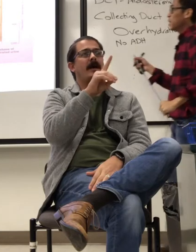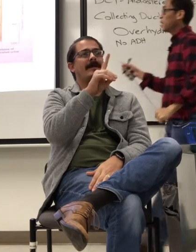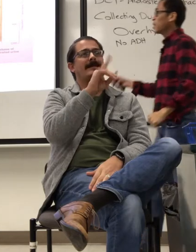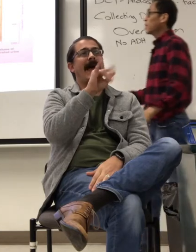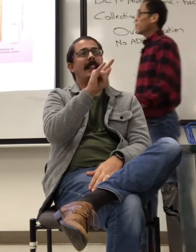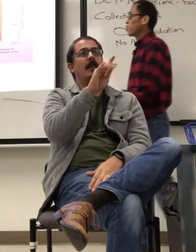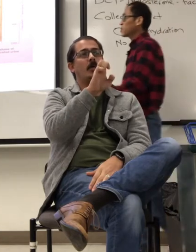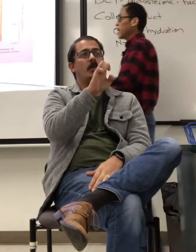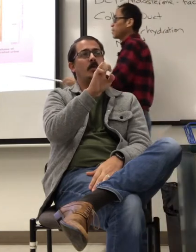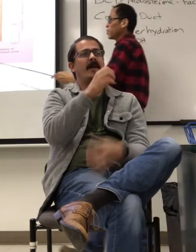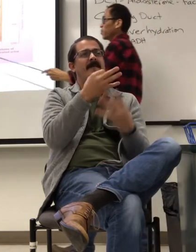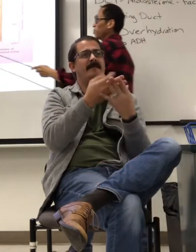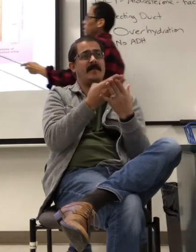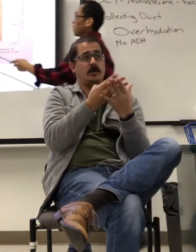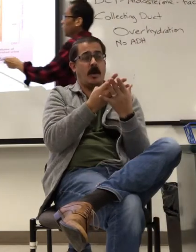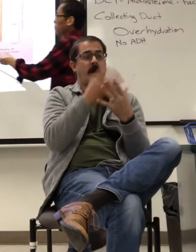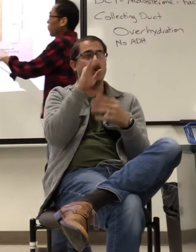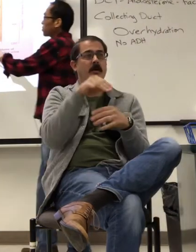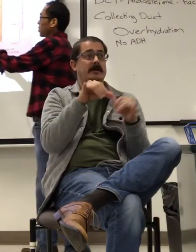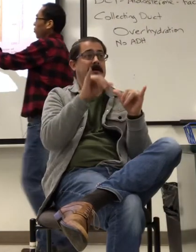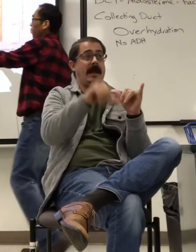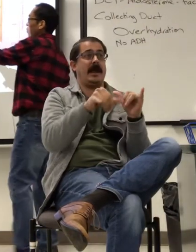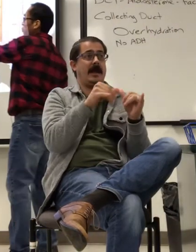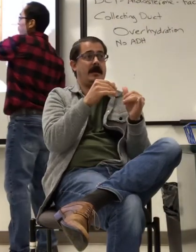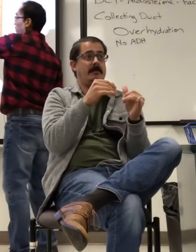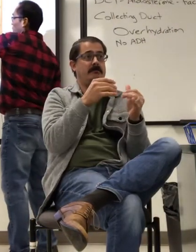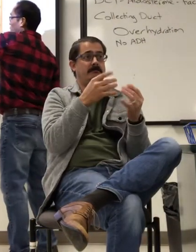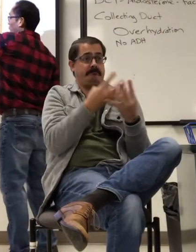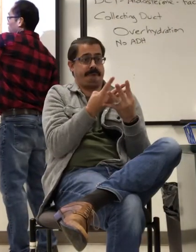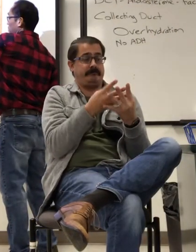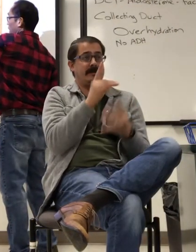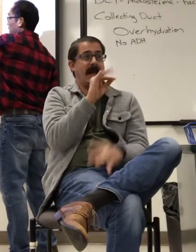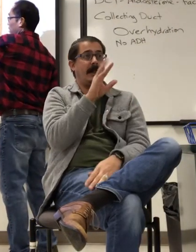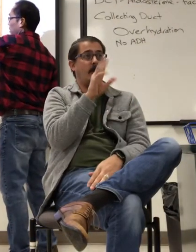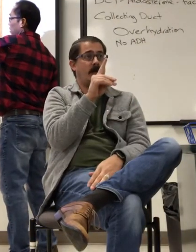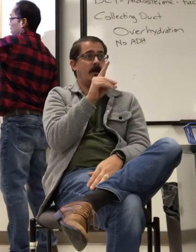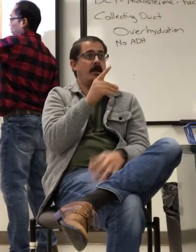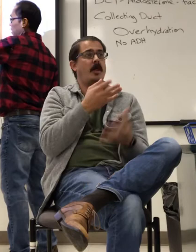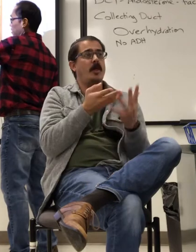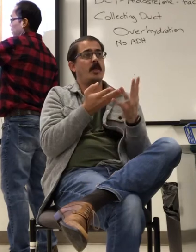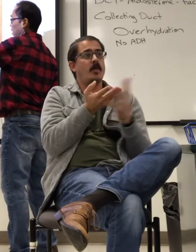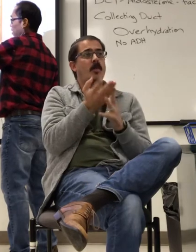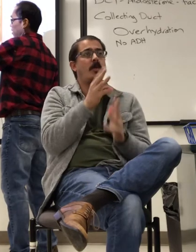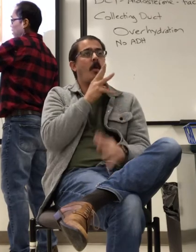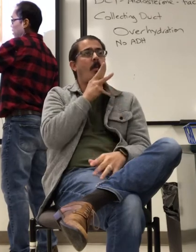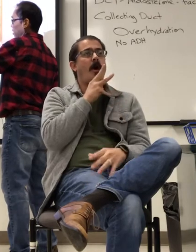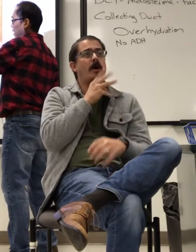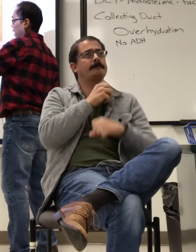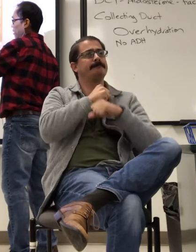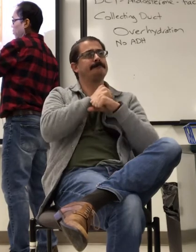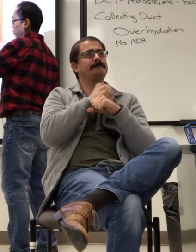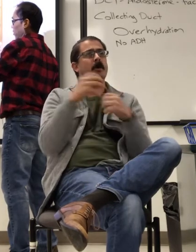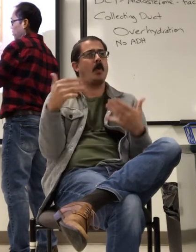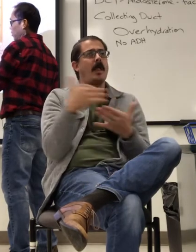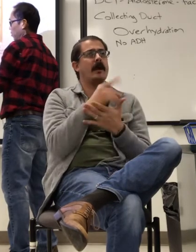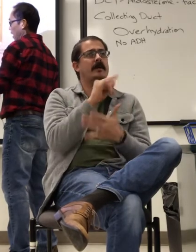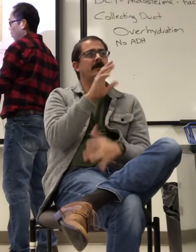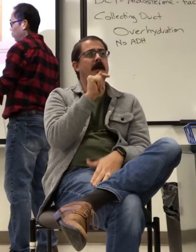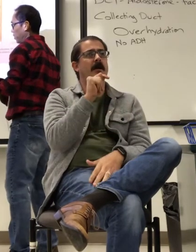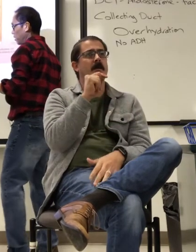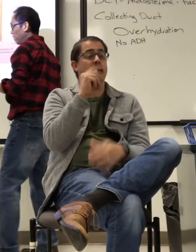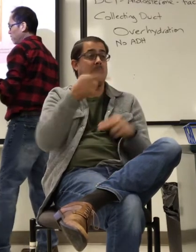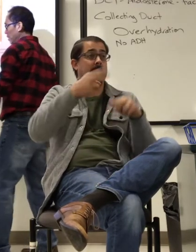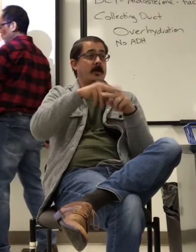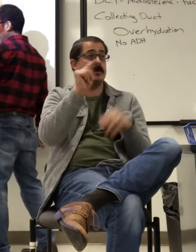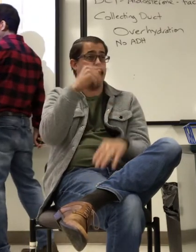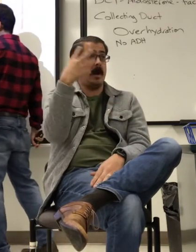DCT will stay dilute. You'll force it through the watertight collecting duct, and you'll increase the urine